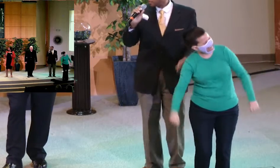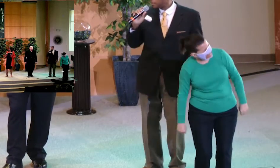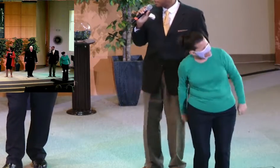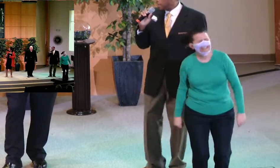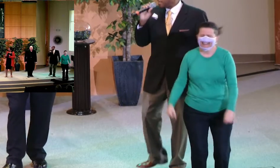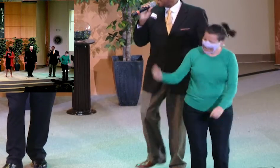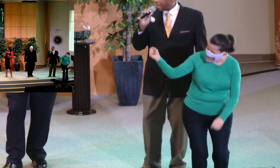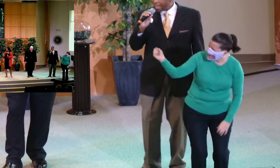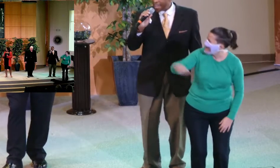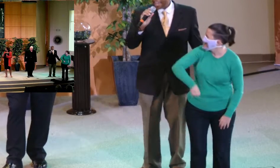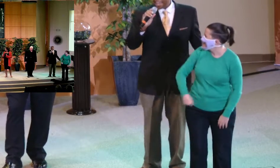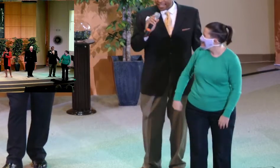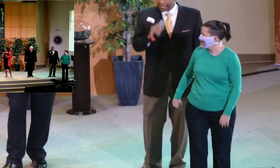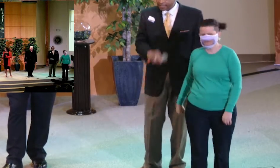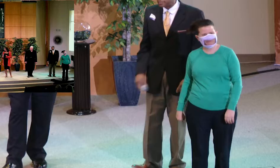Yeah, yeah.